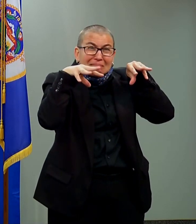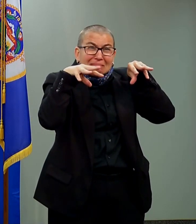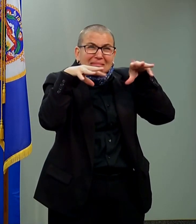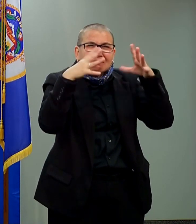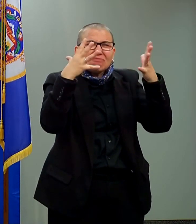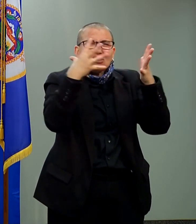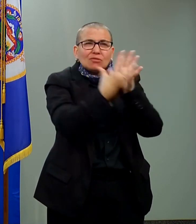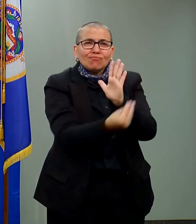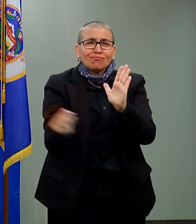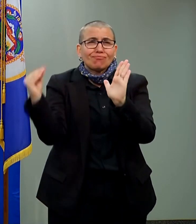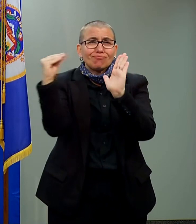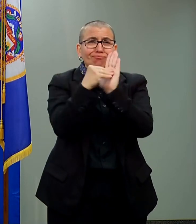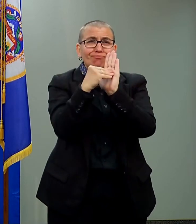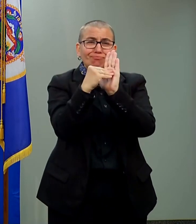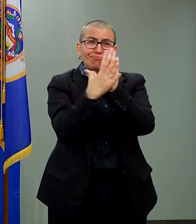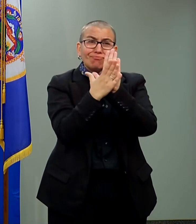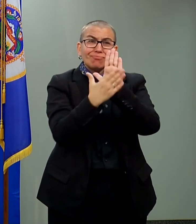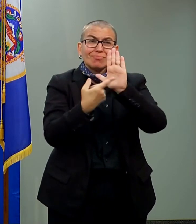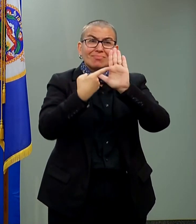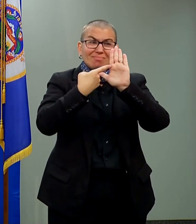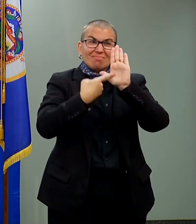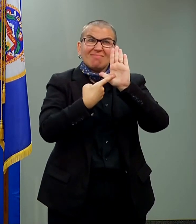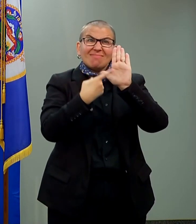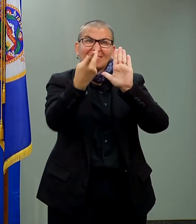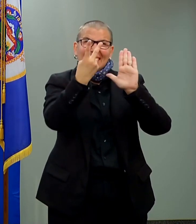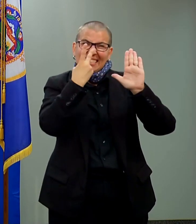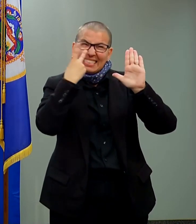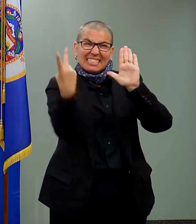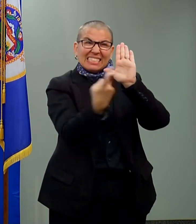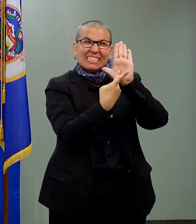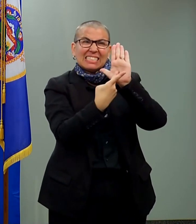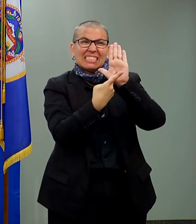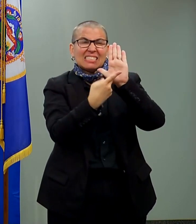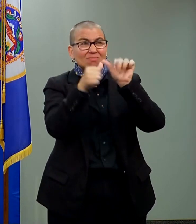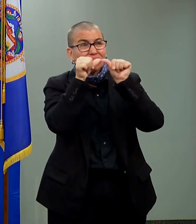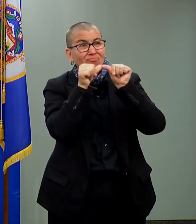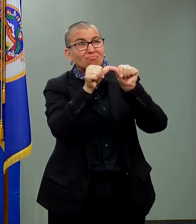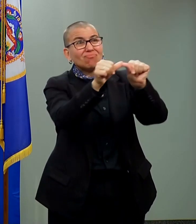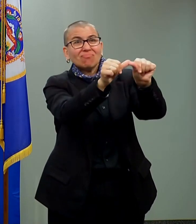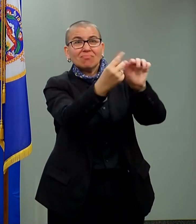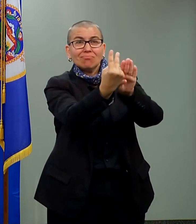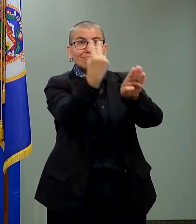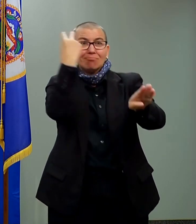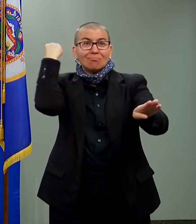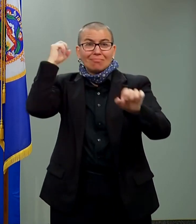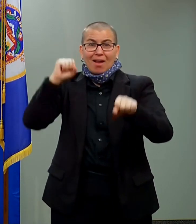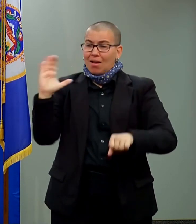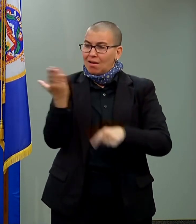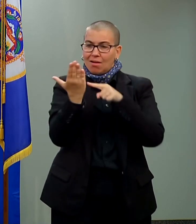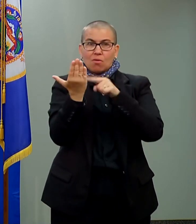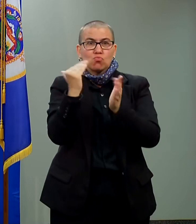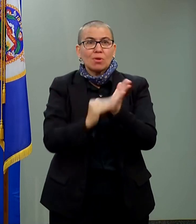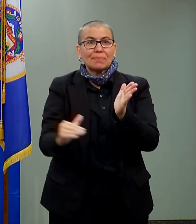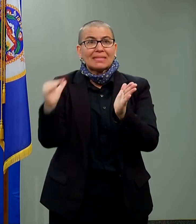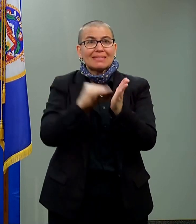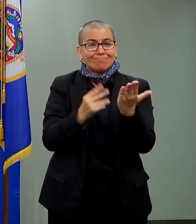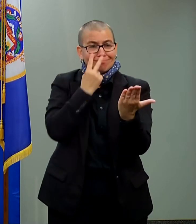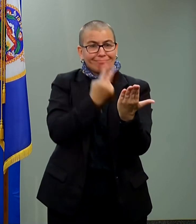was, that we ought to have some ability to be confident, to be